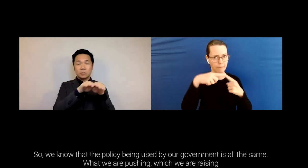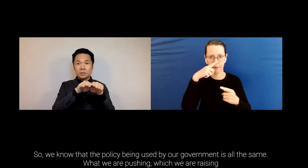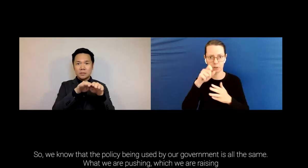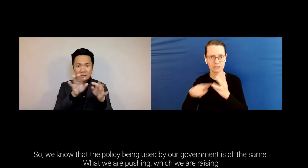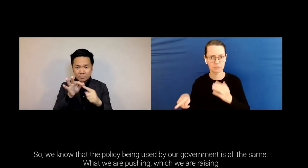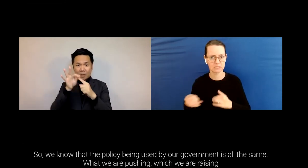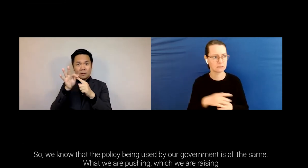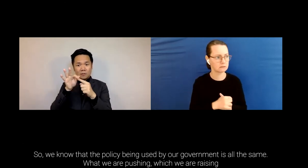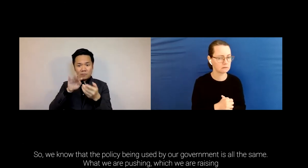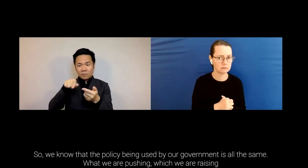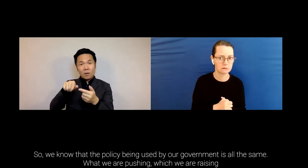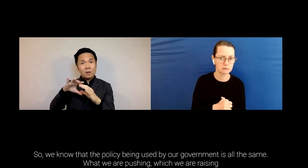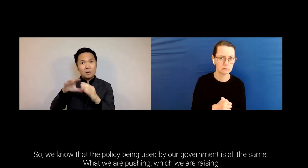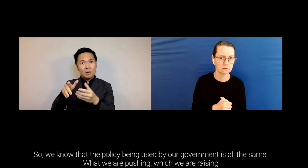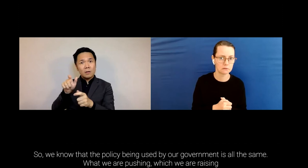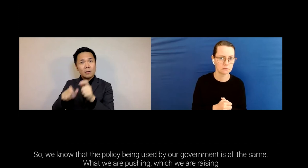What we are